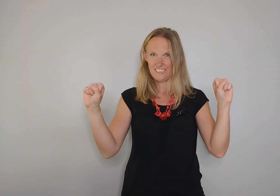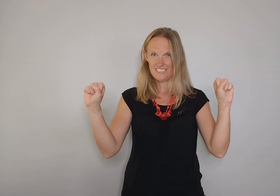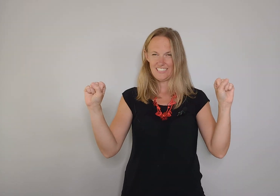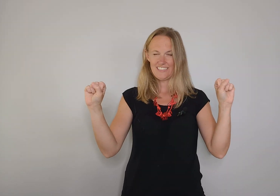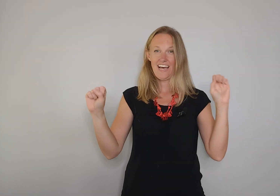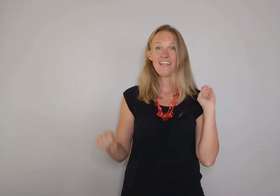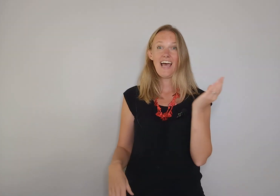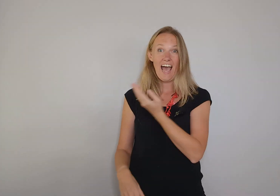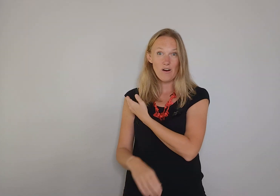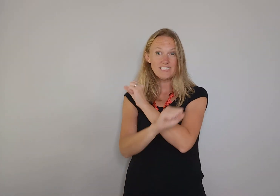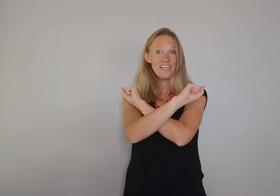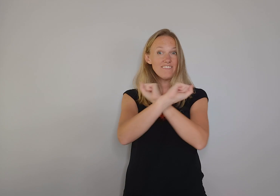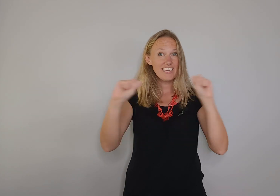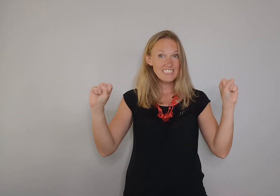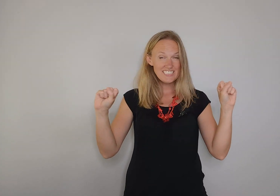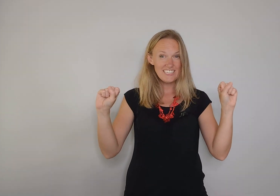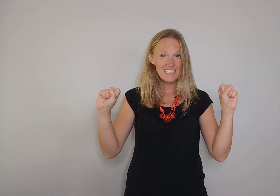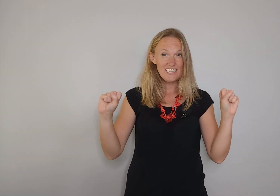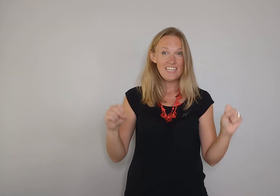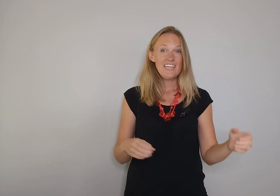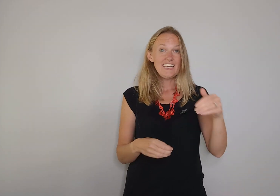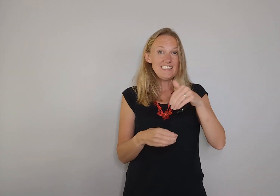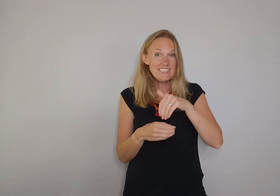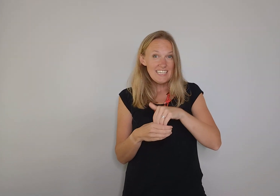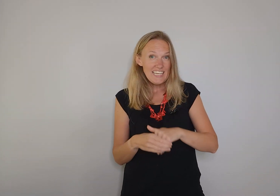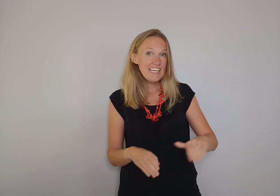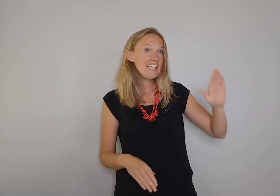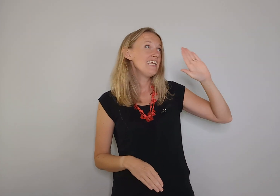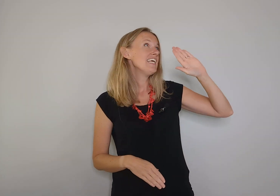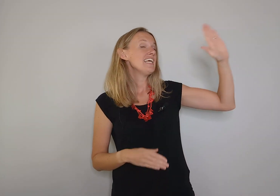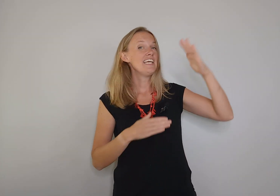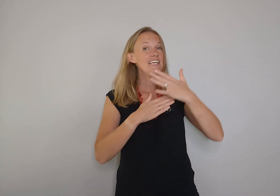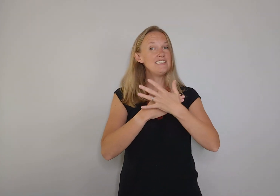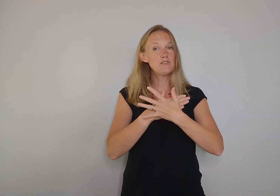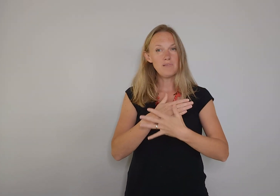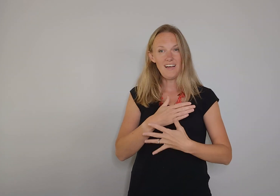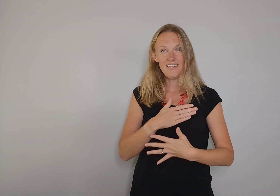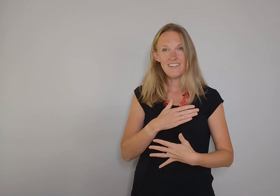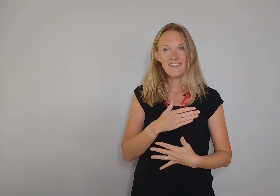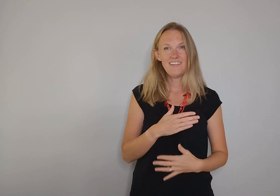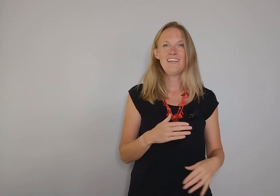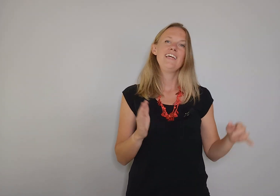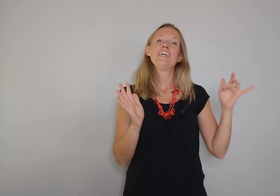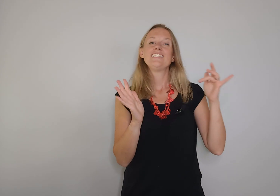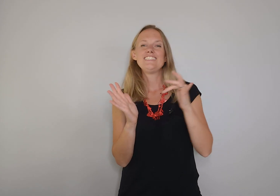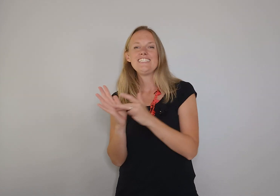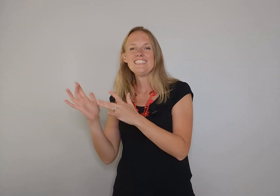just like that. Our salvation is in His blood.